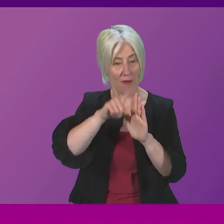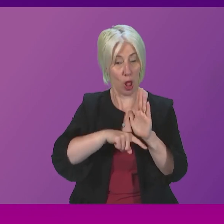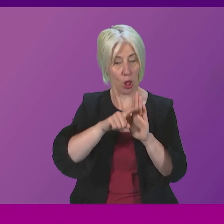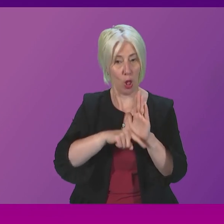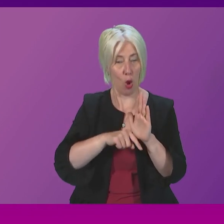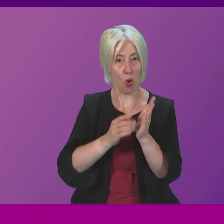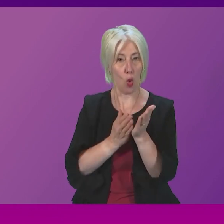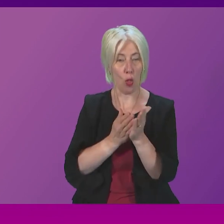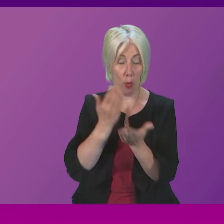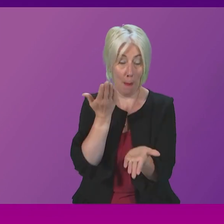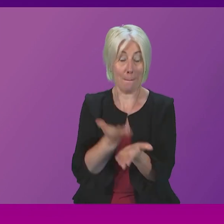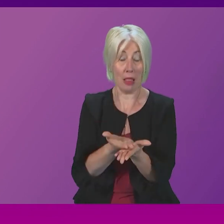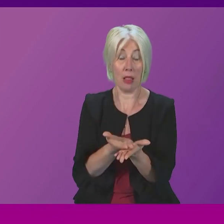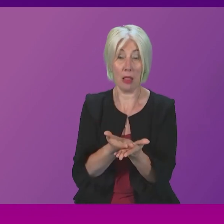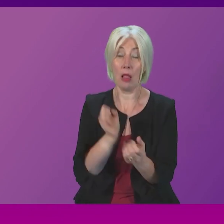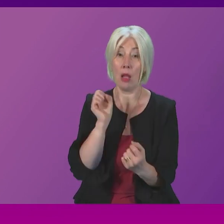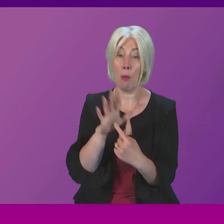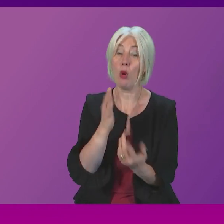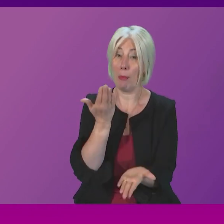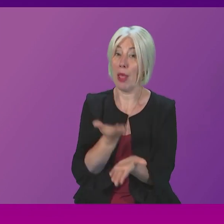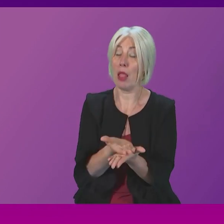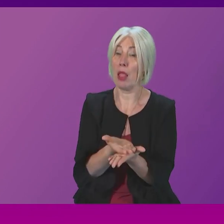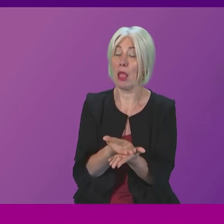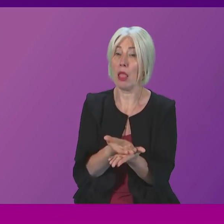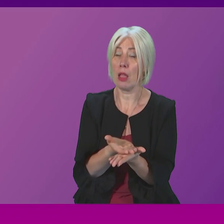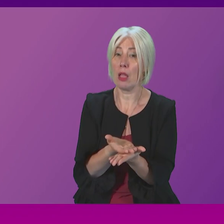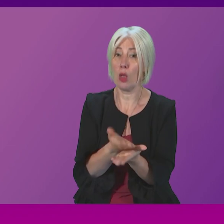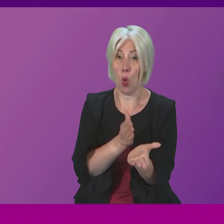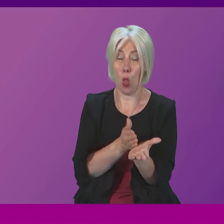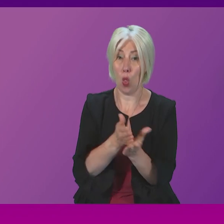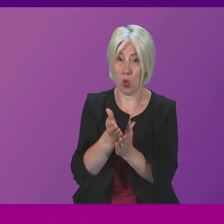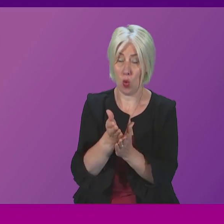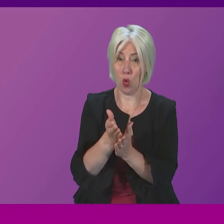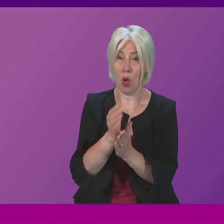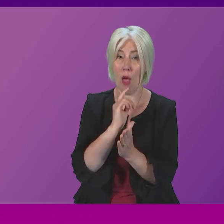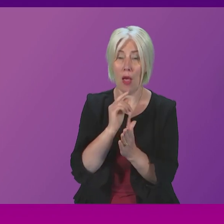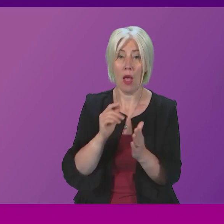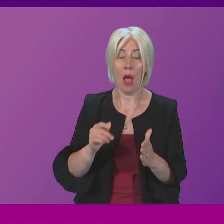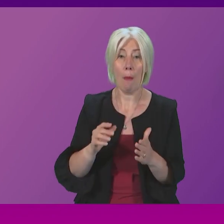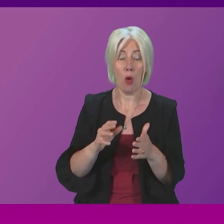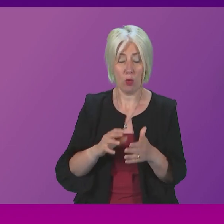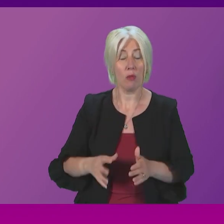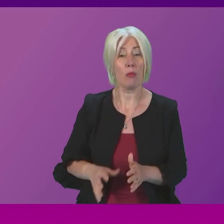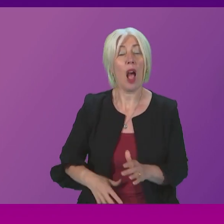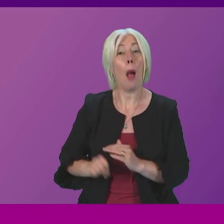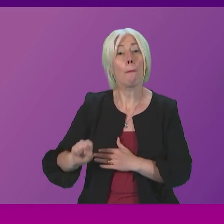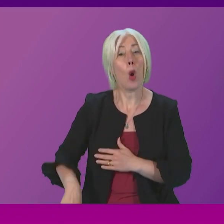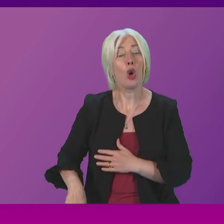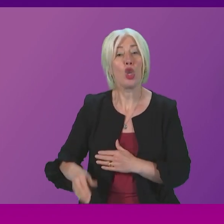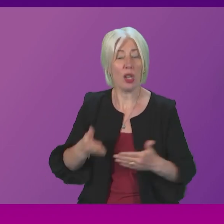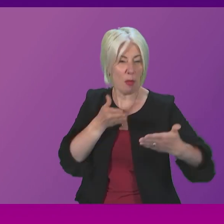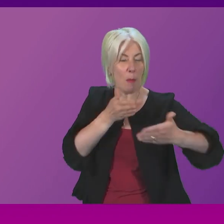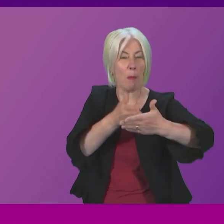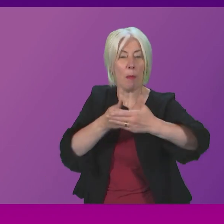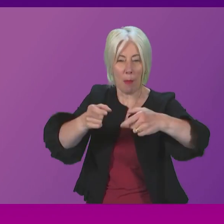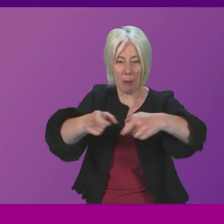coming through, a bill, a very important bill coming through about abortion buffer zones. We have